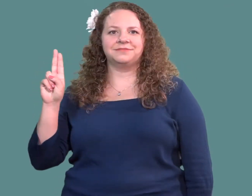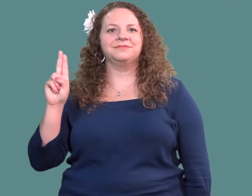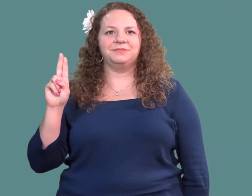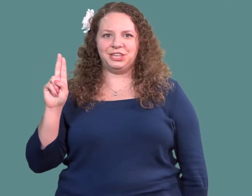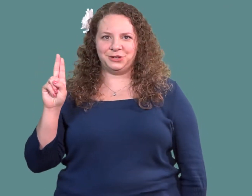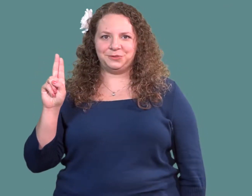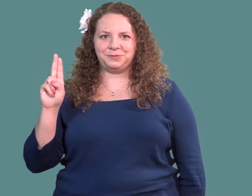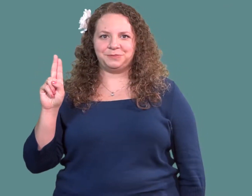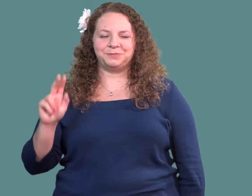U.